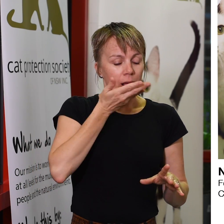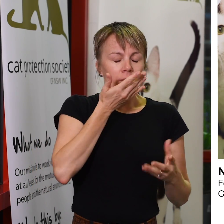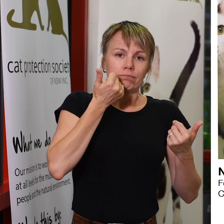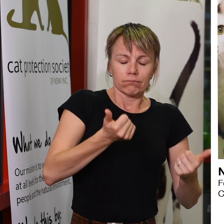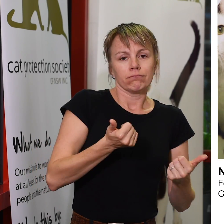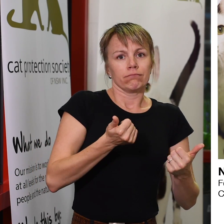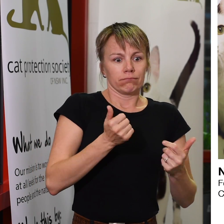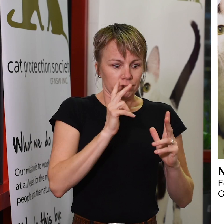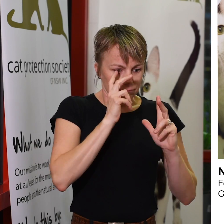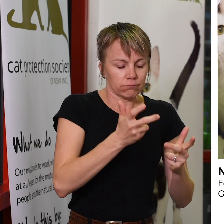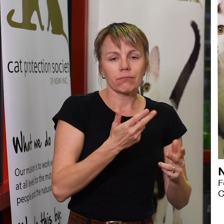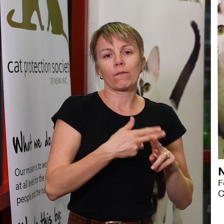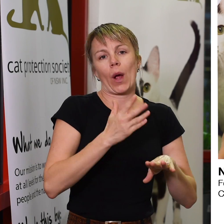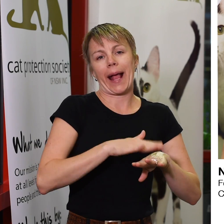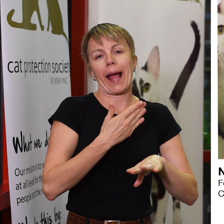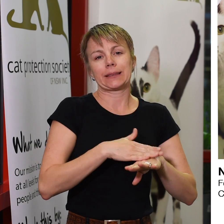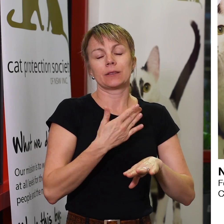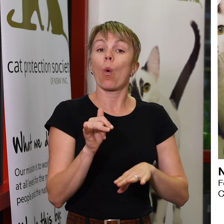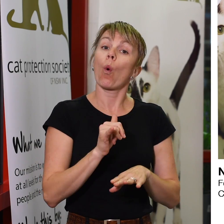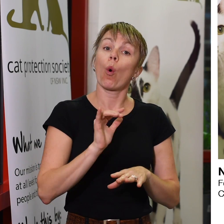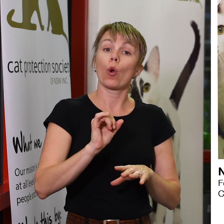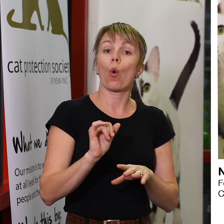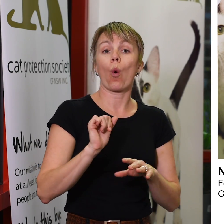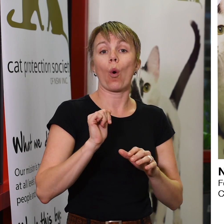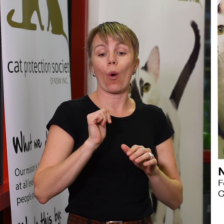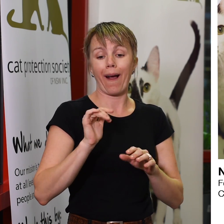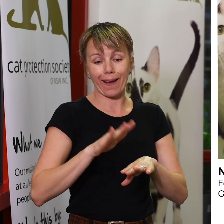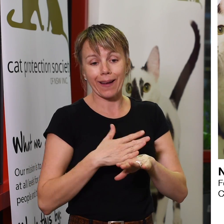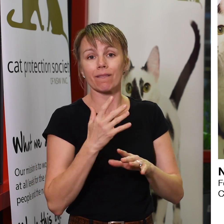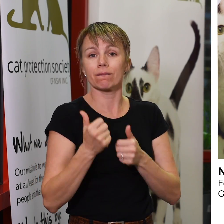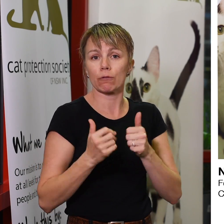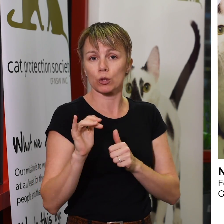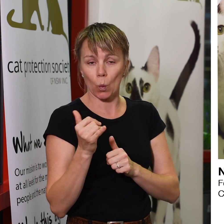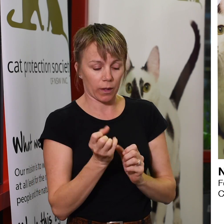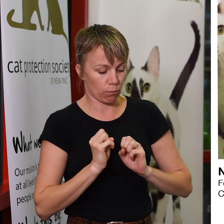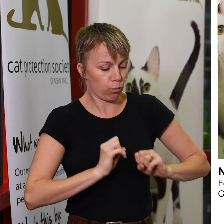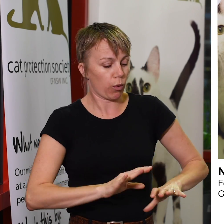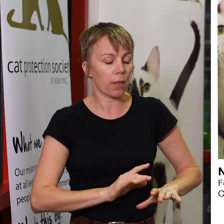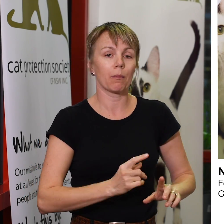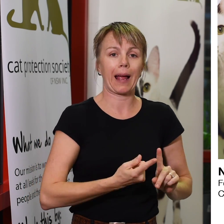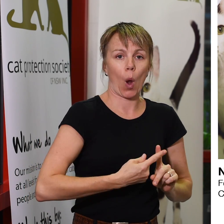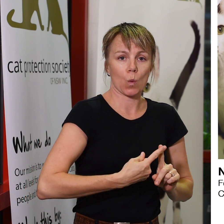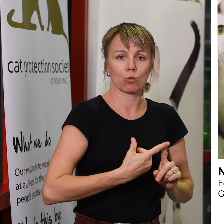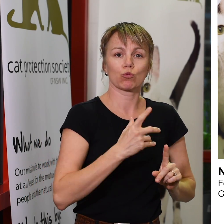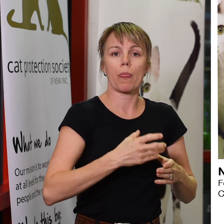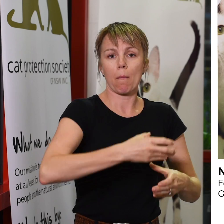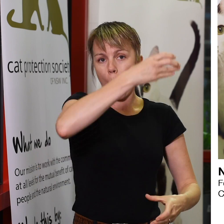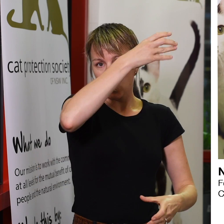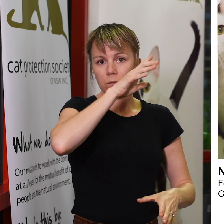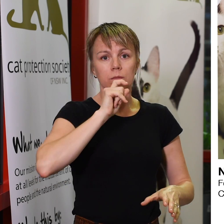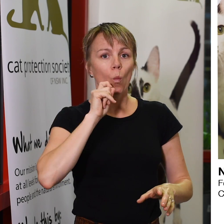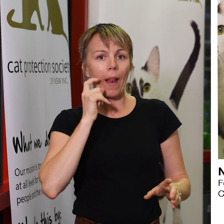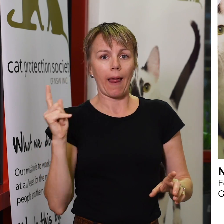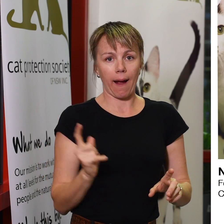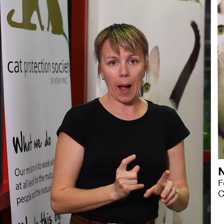scratch post. Putting toys they like, so you can pop them around the bottom of the scratch post, so your cat will go to the scratch post to play with the toy, then go,